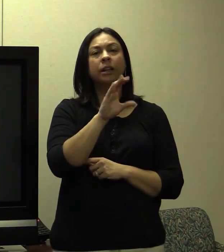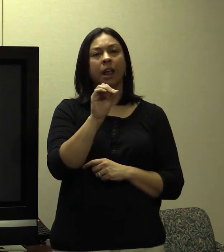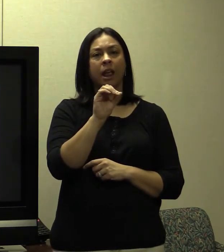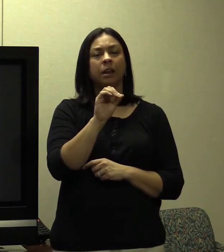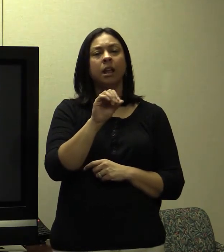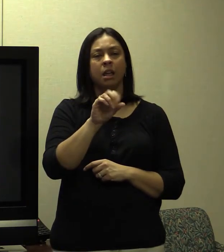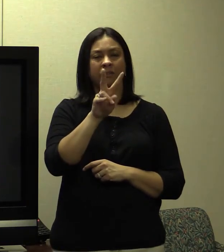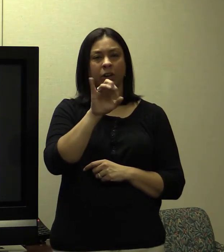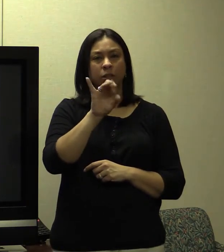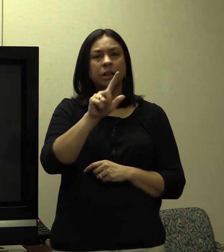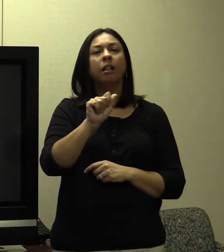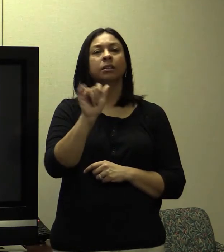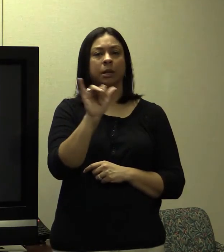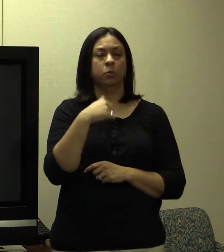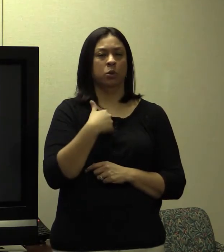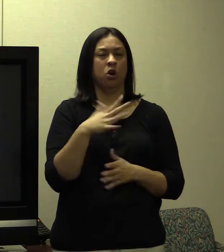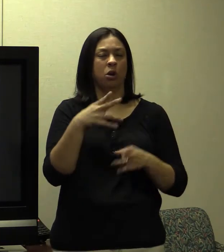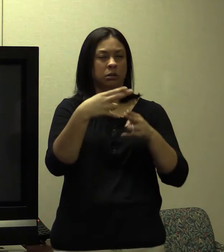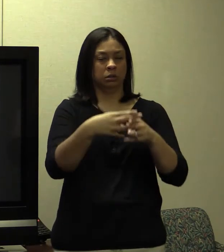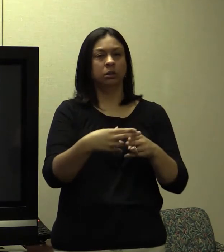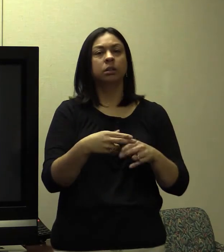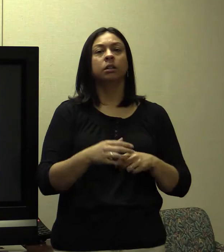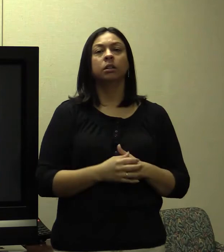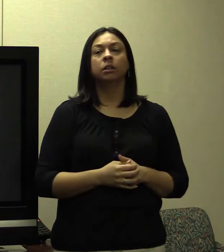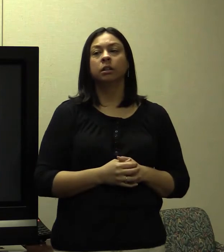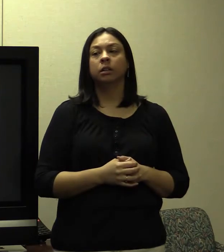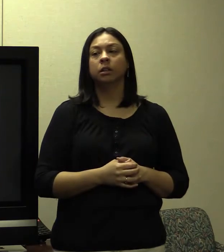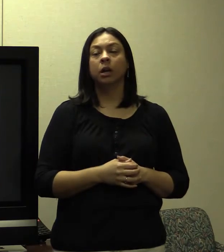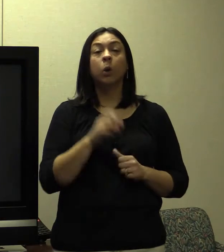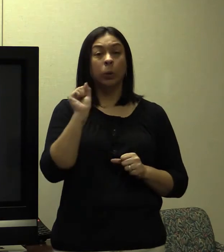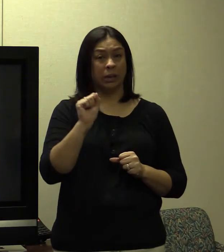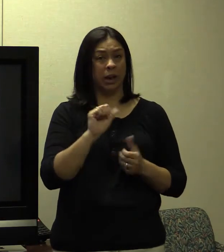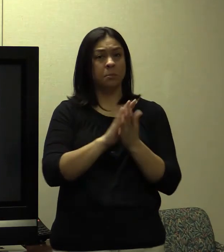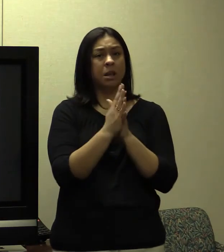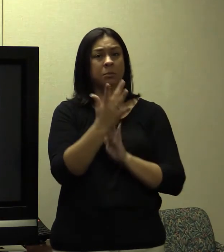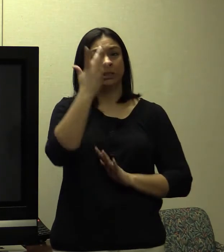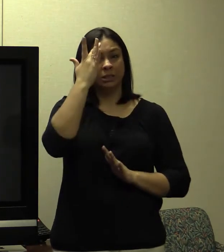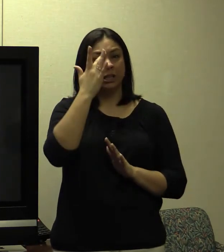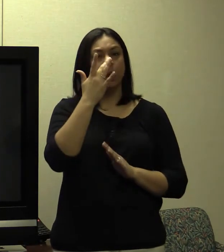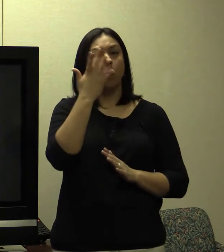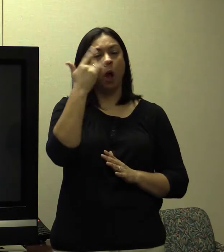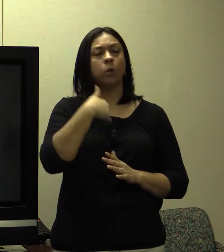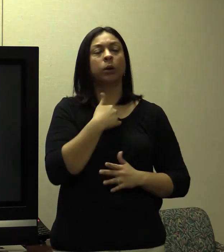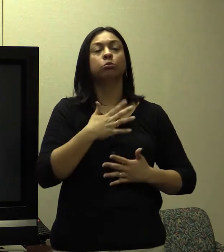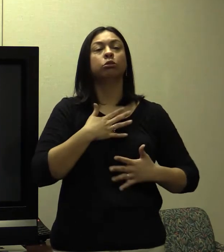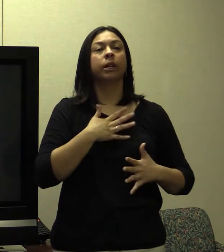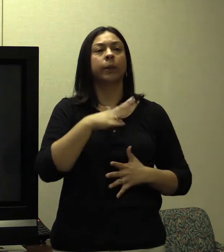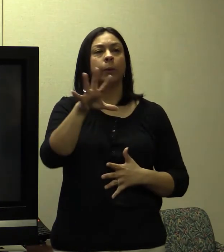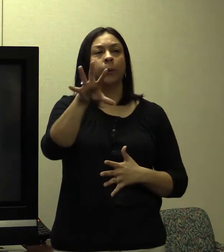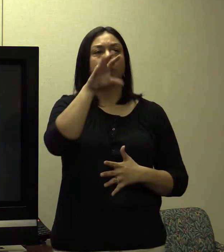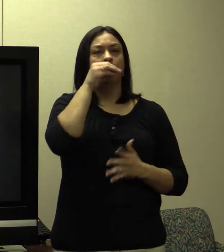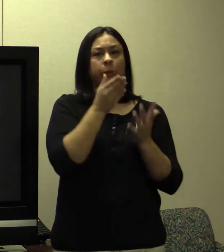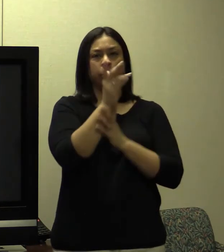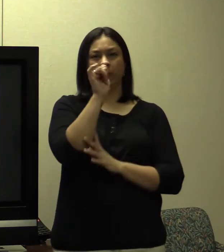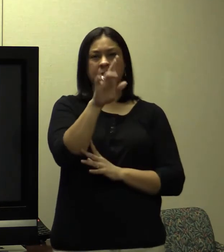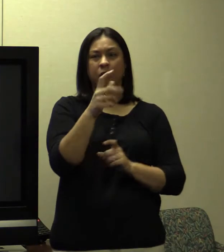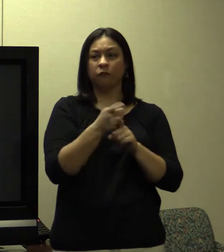said. And we can actually get sick by breathing in those droplets from an infected person when they cough or